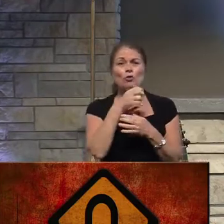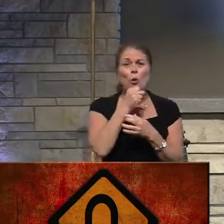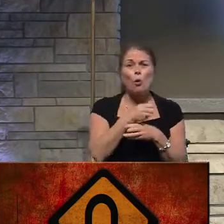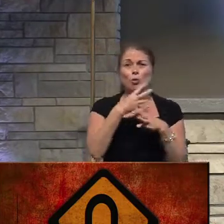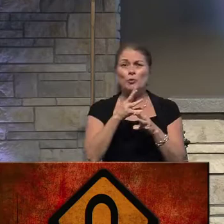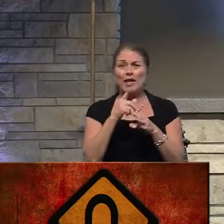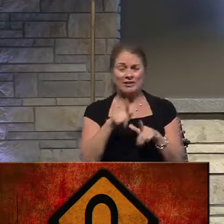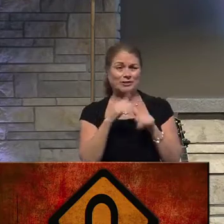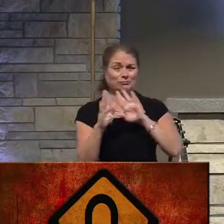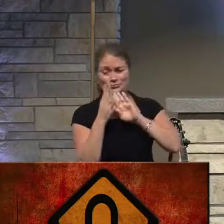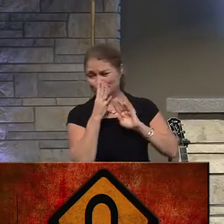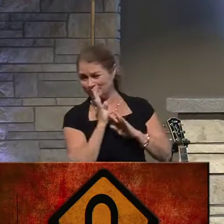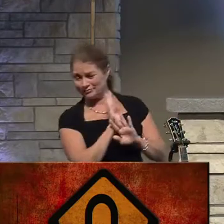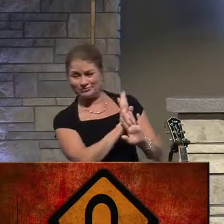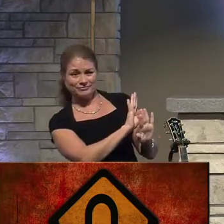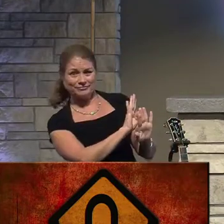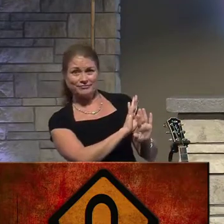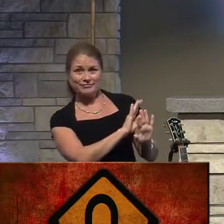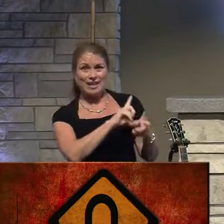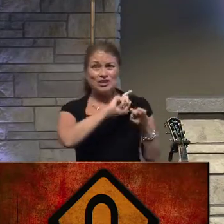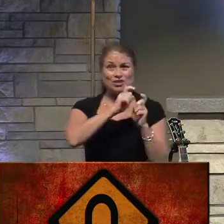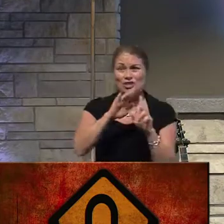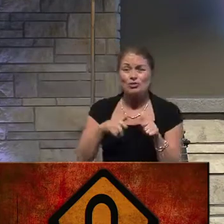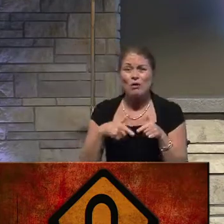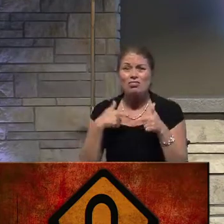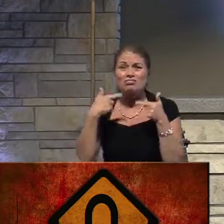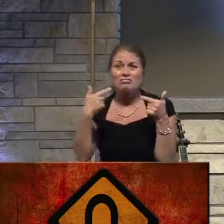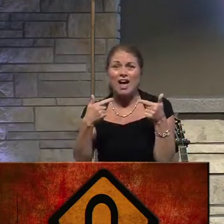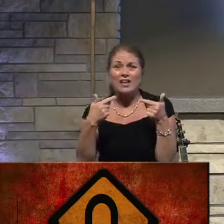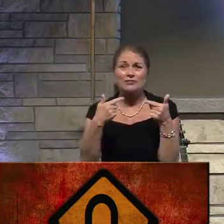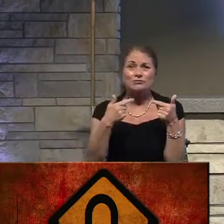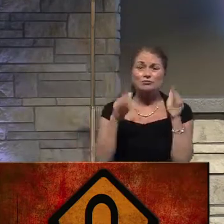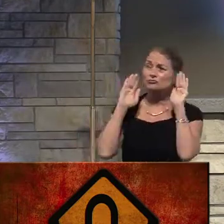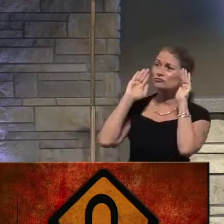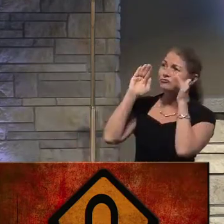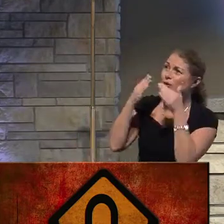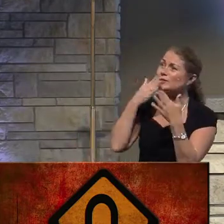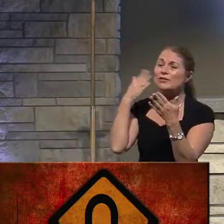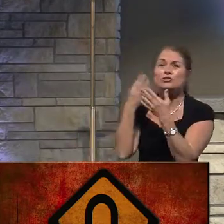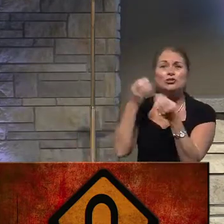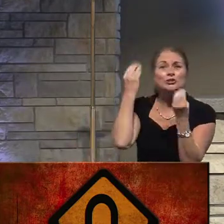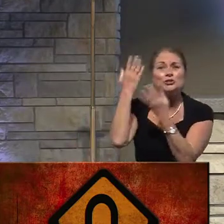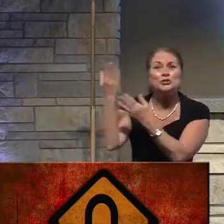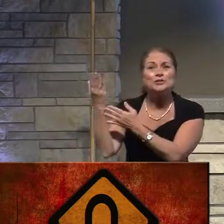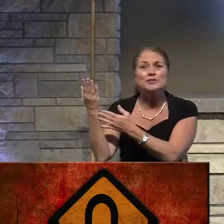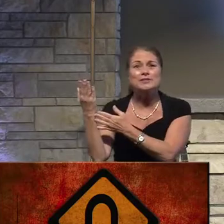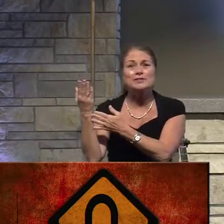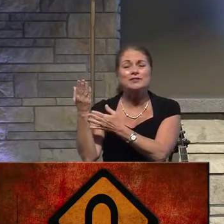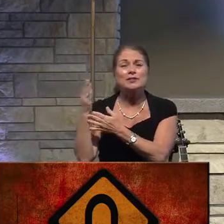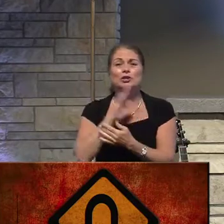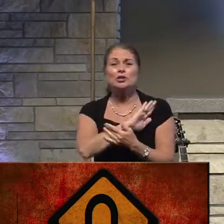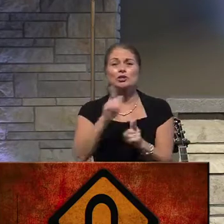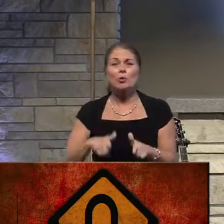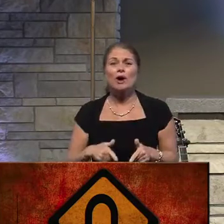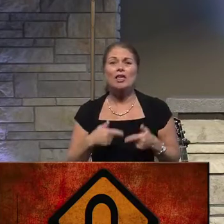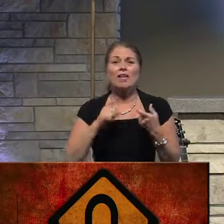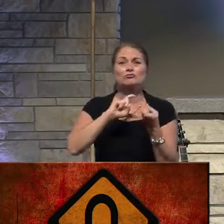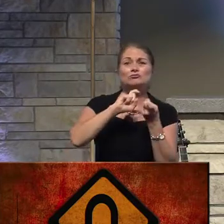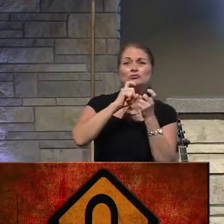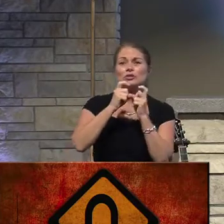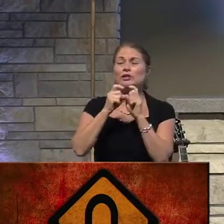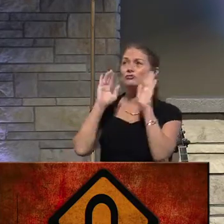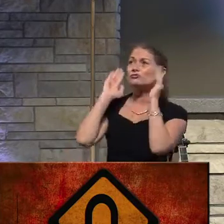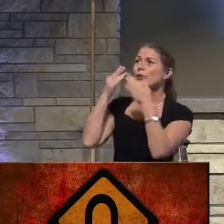life. Turn your life into the direction of this good news. Turn your life to the